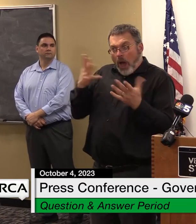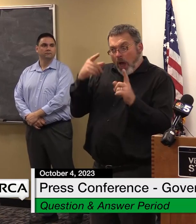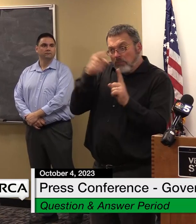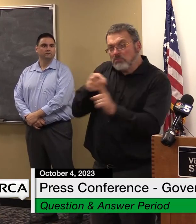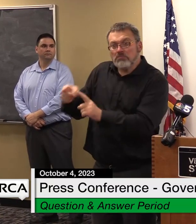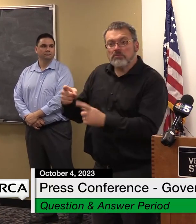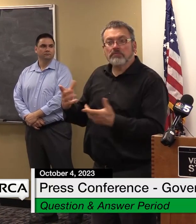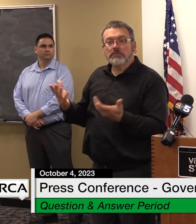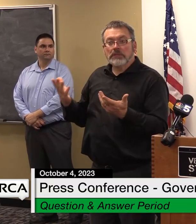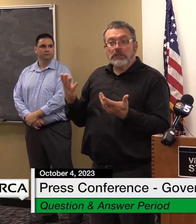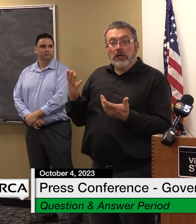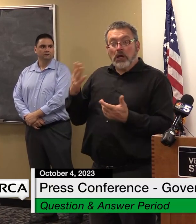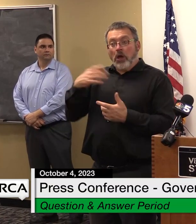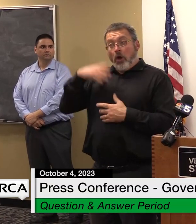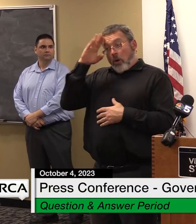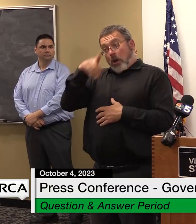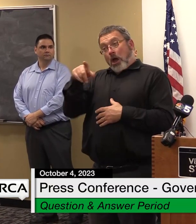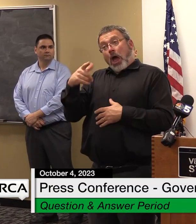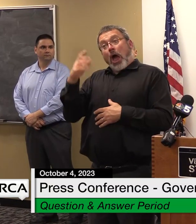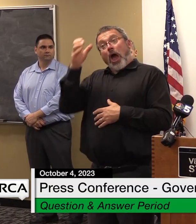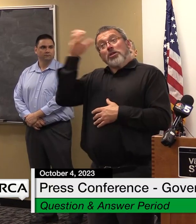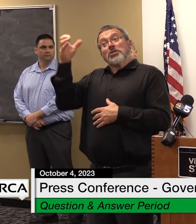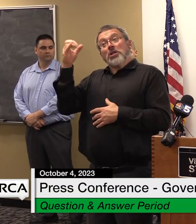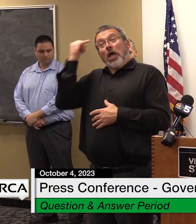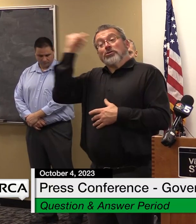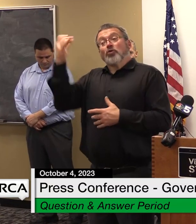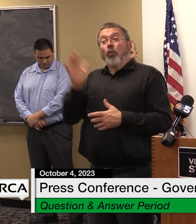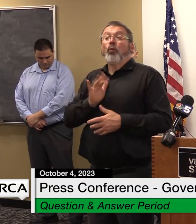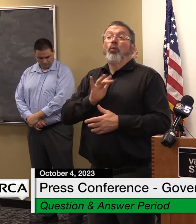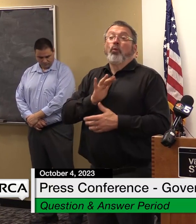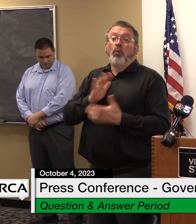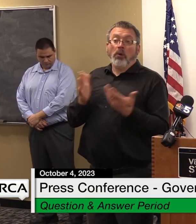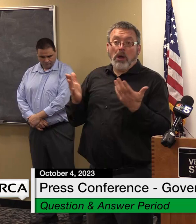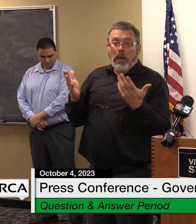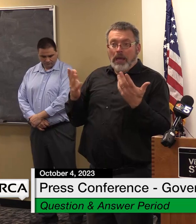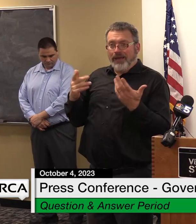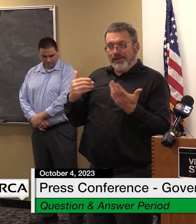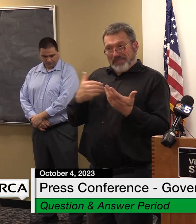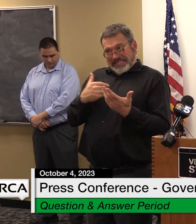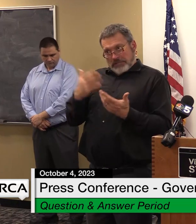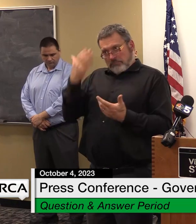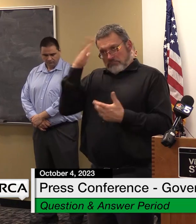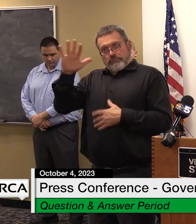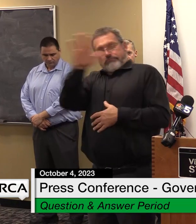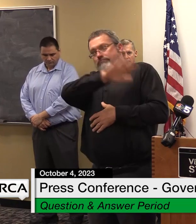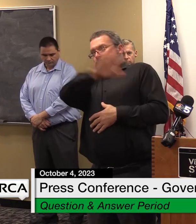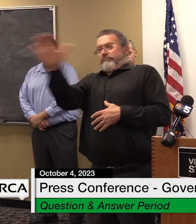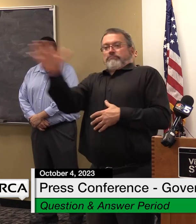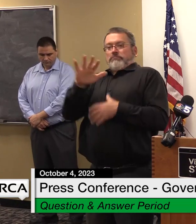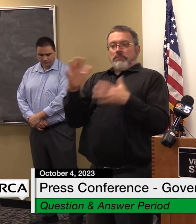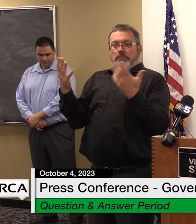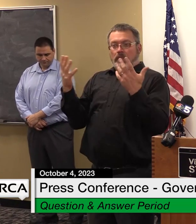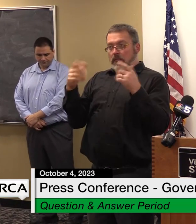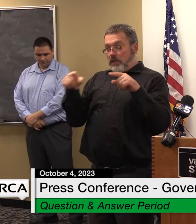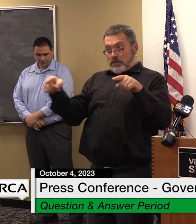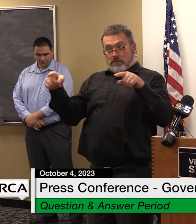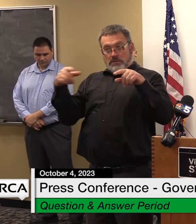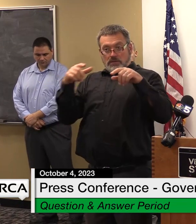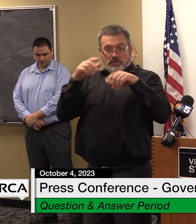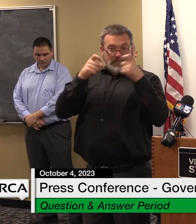interesting concept when I first heard about it, but I don't know the area that they were considering, obviously, going over